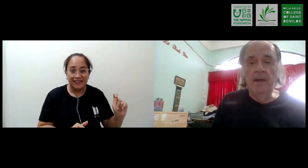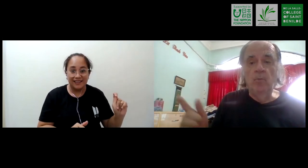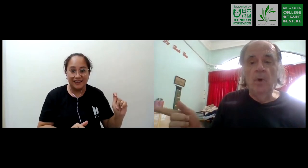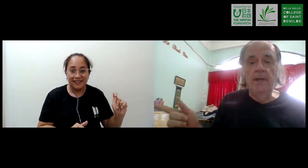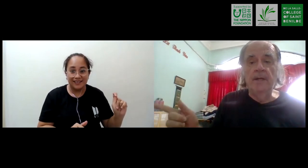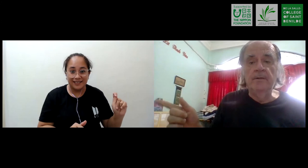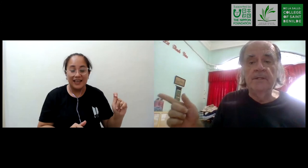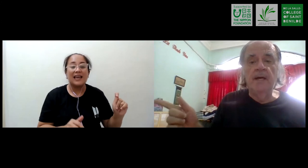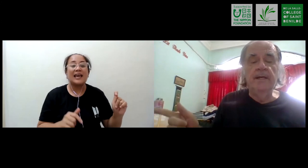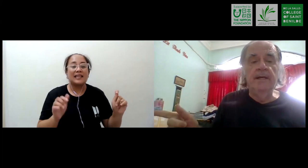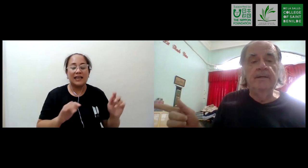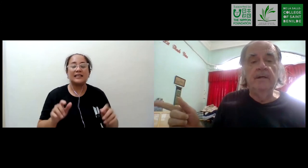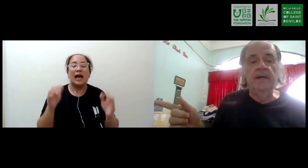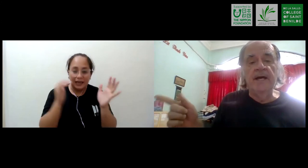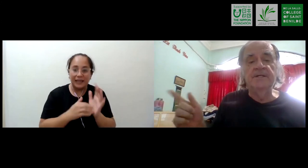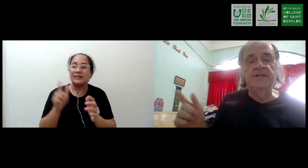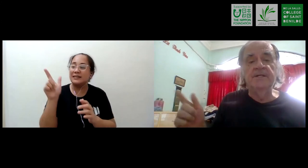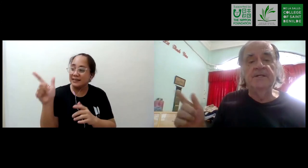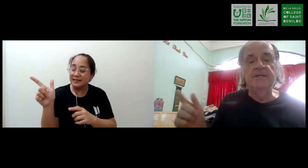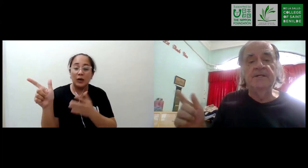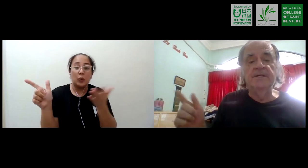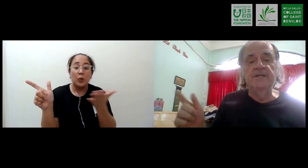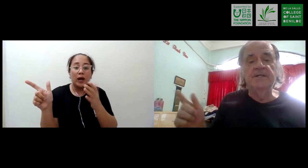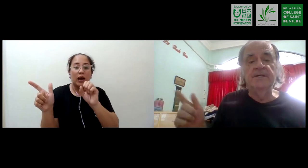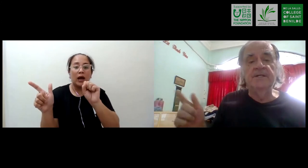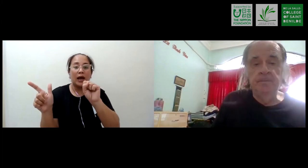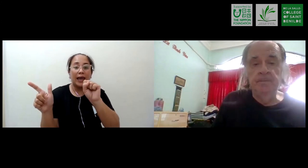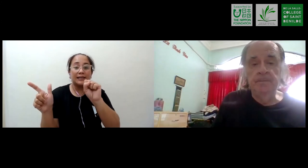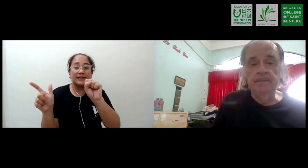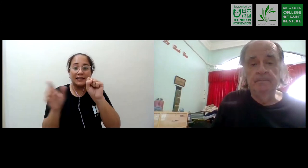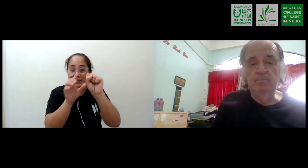And another sign in the S section for she.